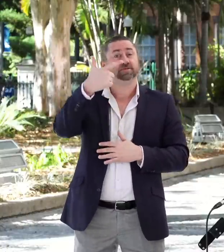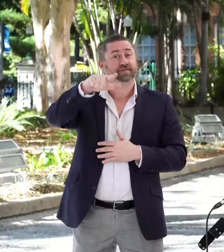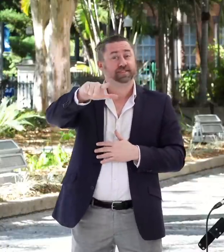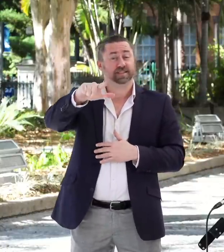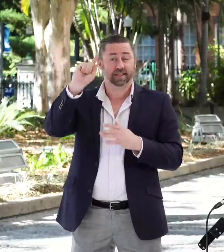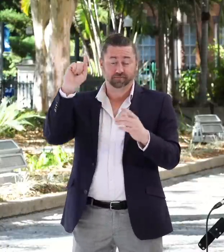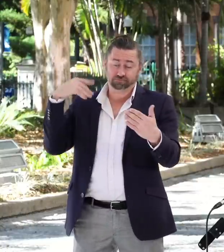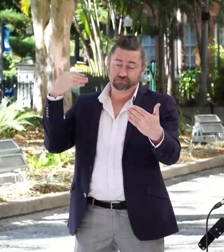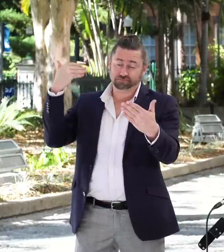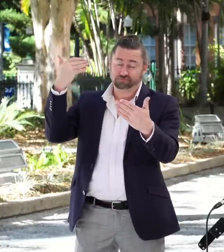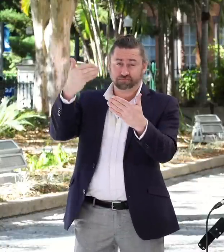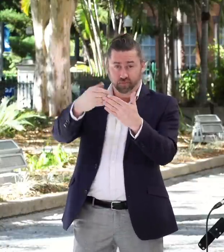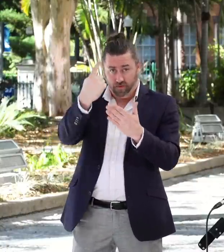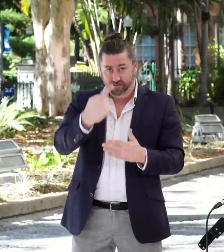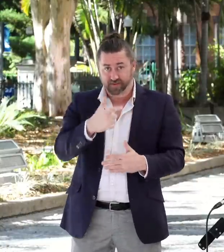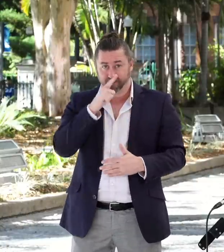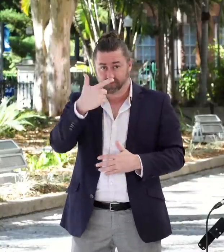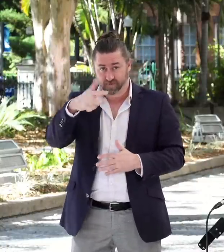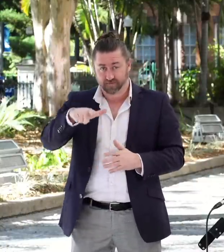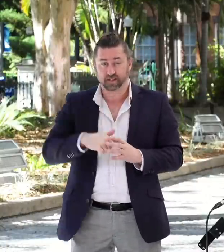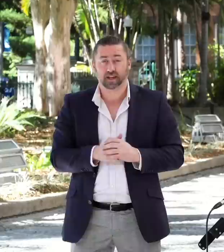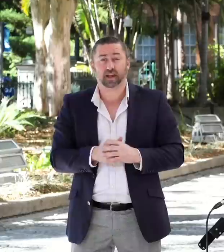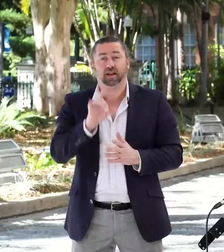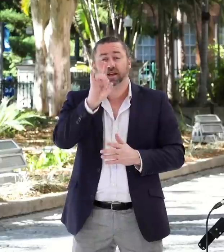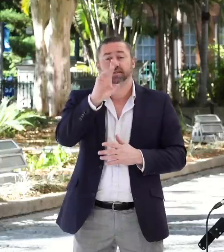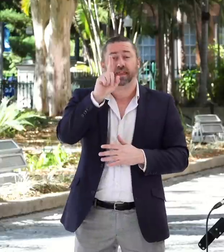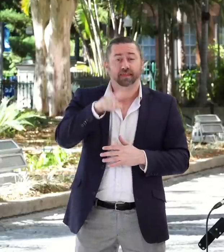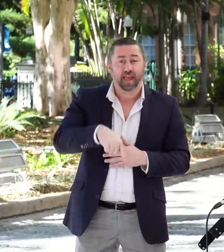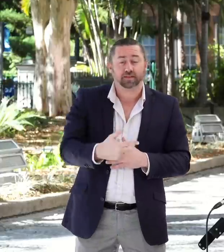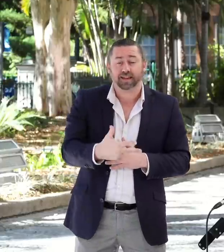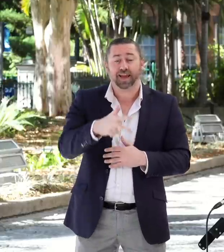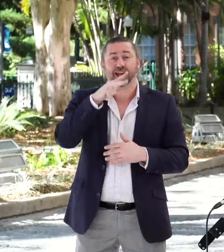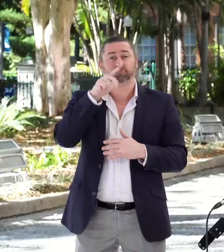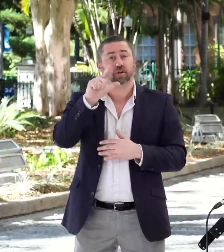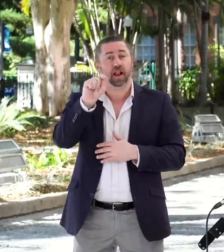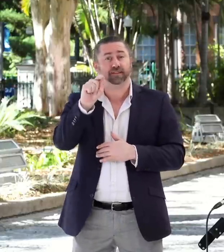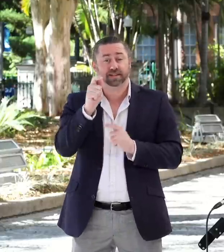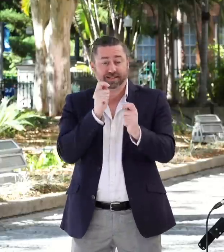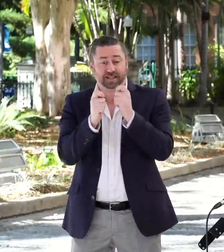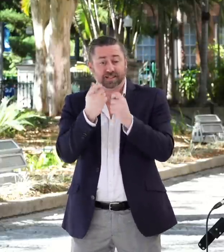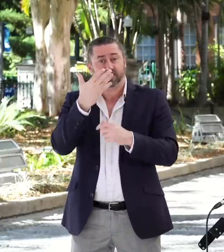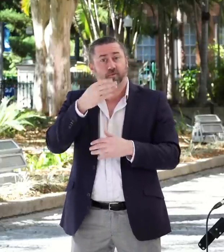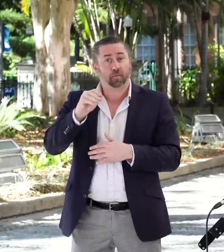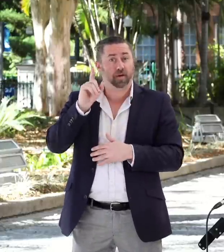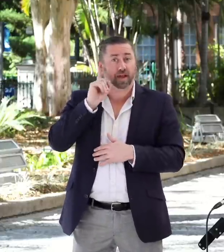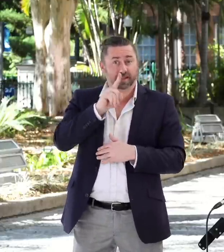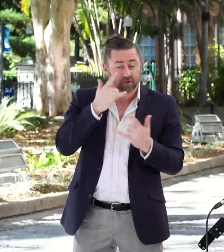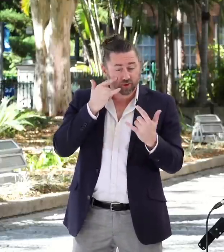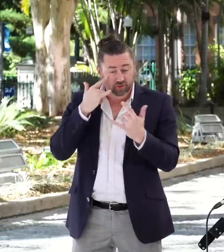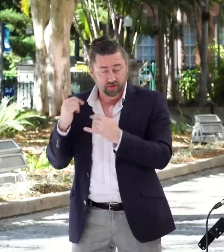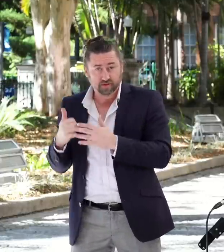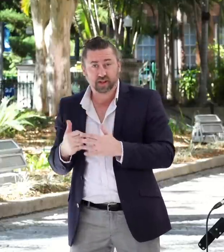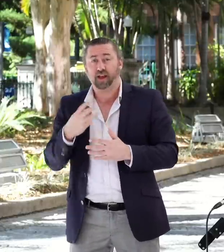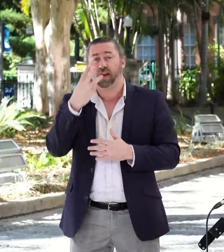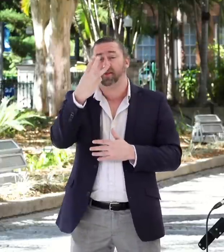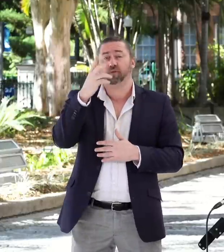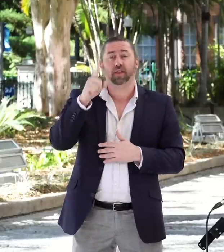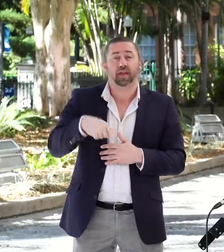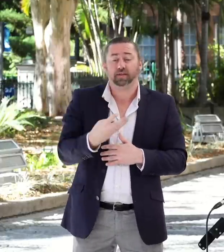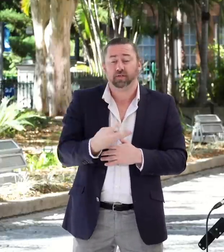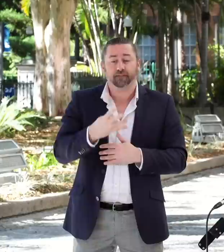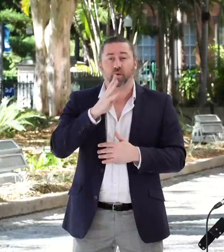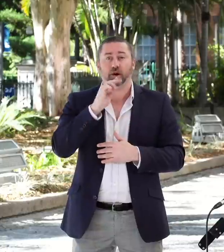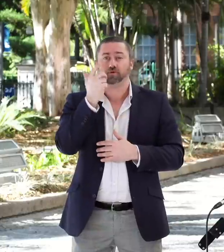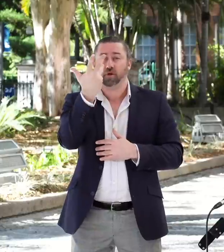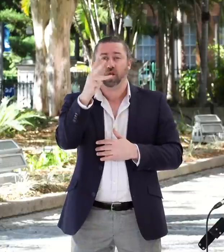in Queensland. We've had 10,811 tests overnight and 3,492